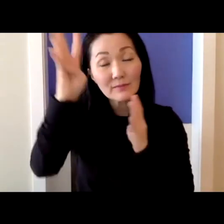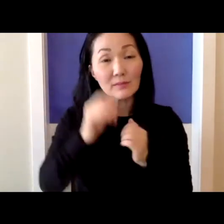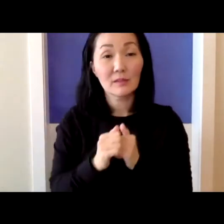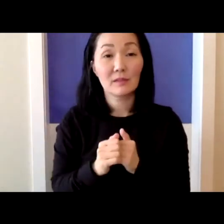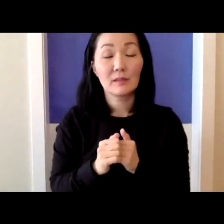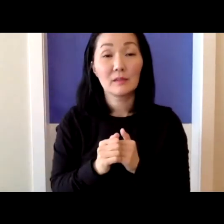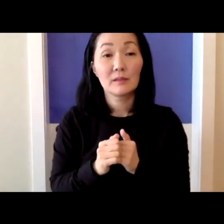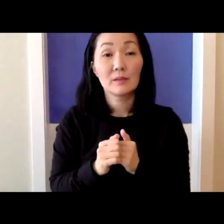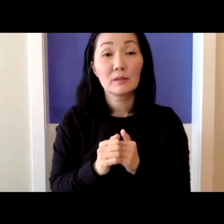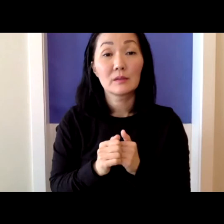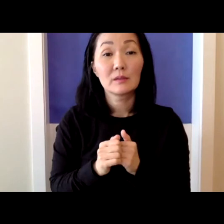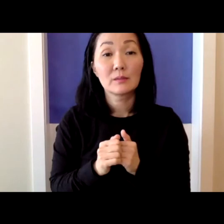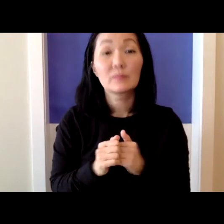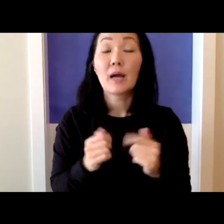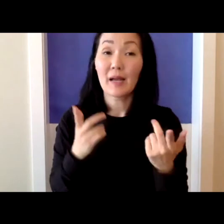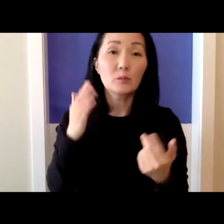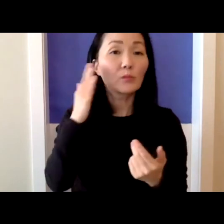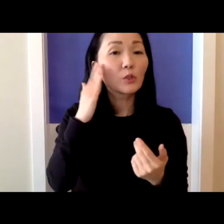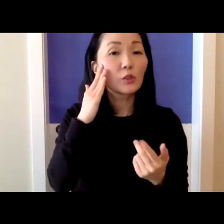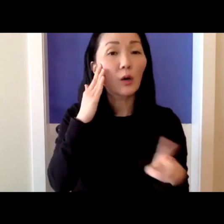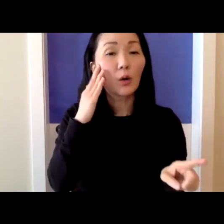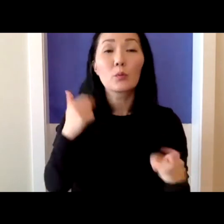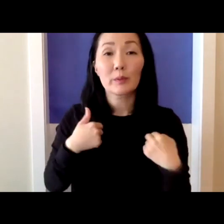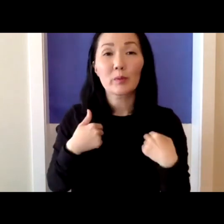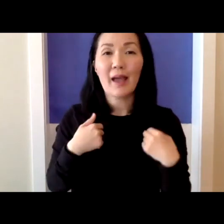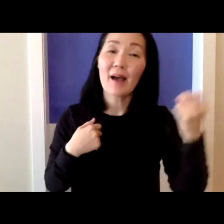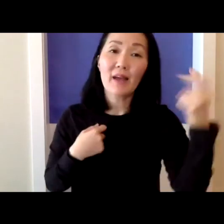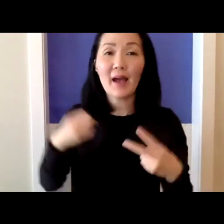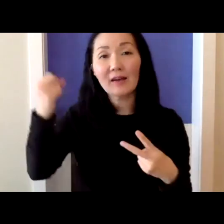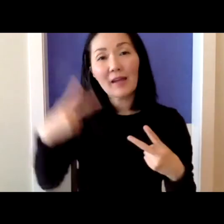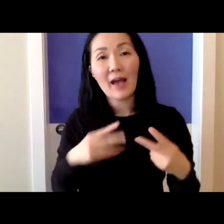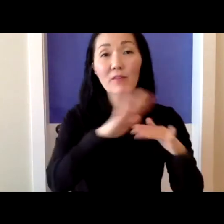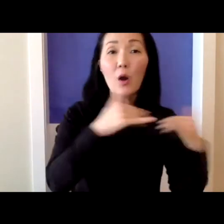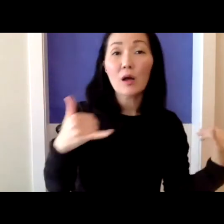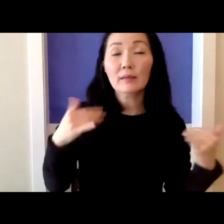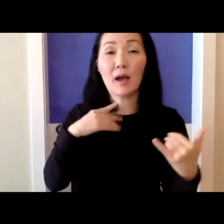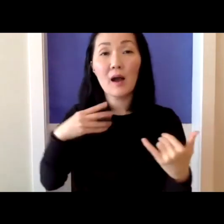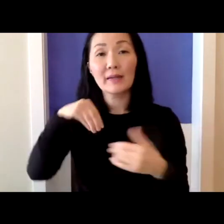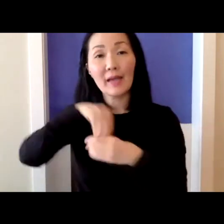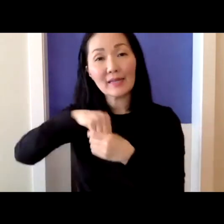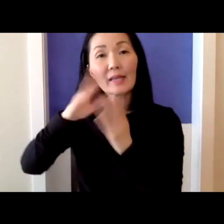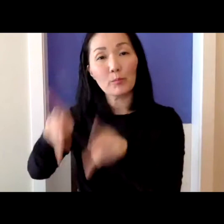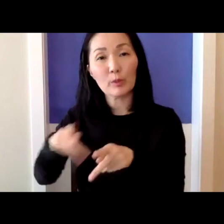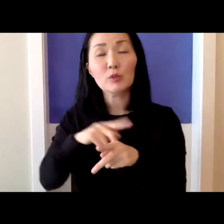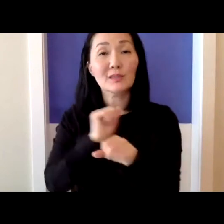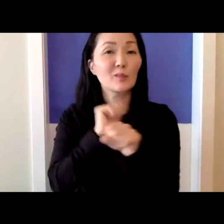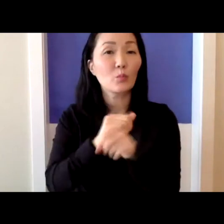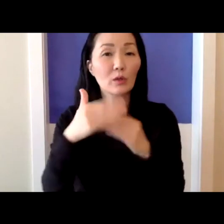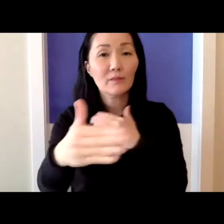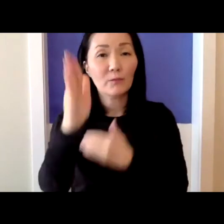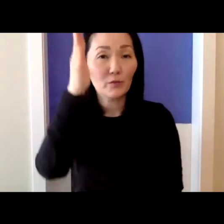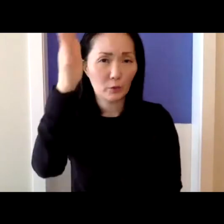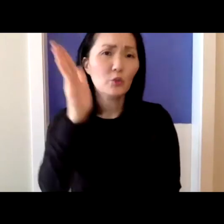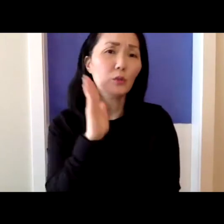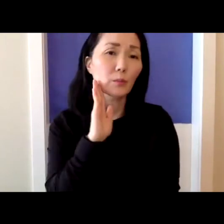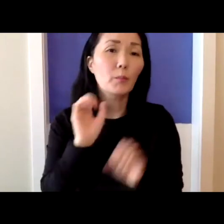doubt that we'll embrace a hybrid way of working going into the future. But as a reminder, over 4